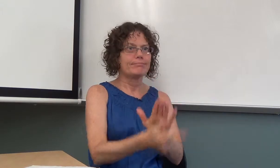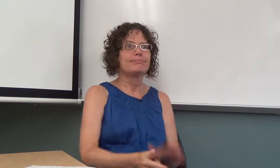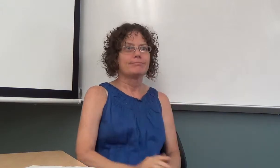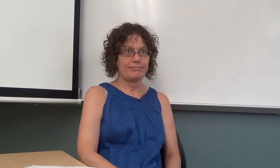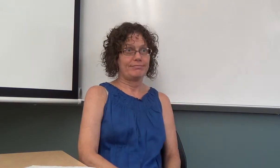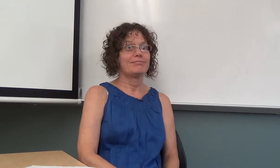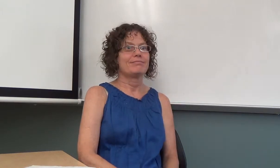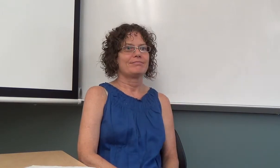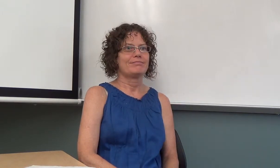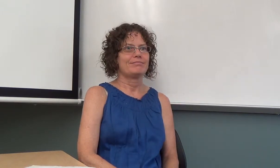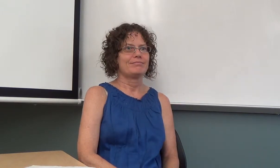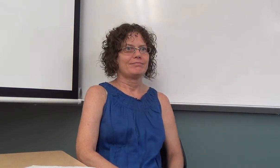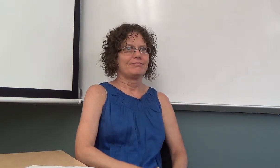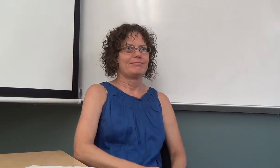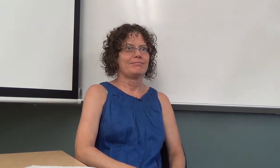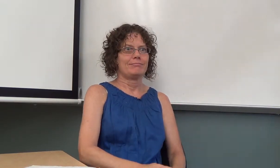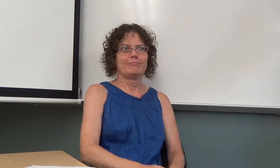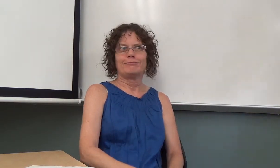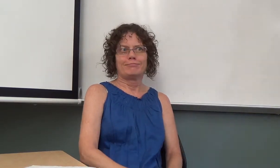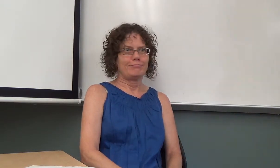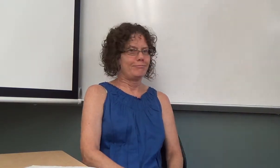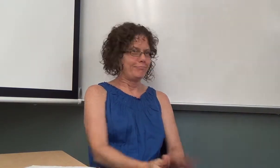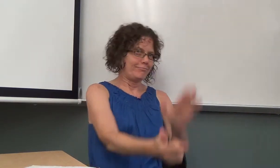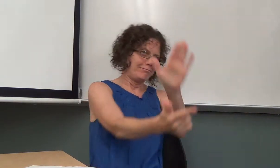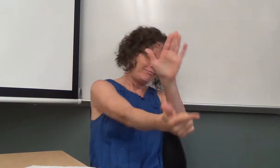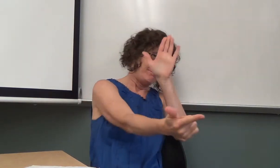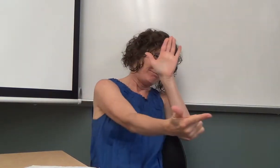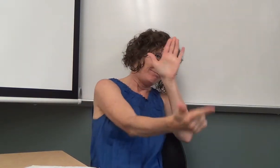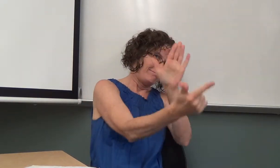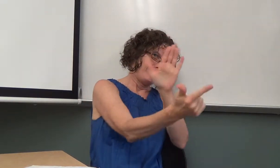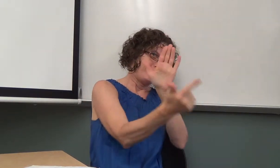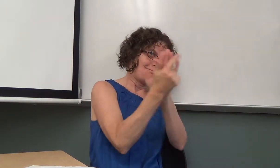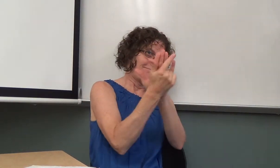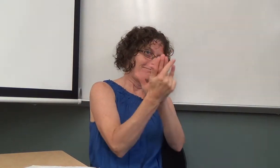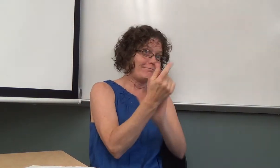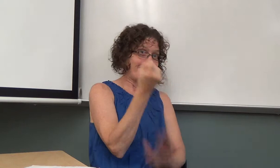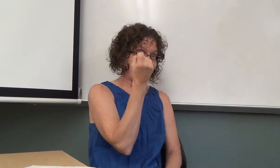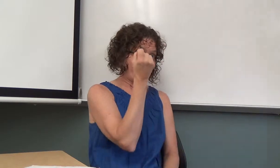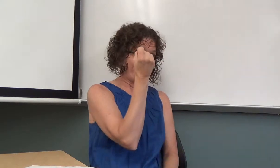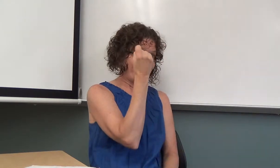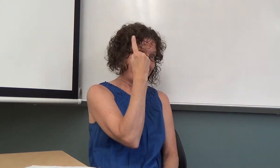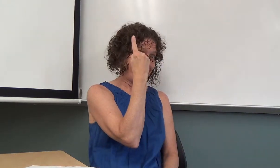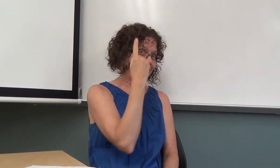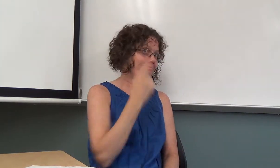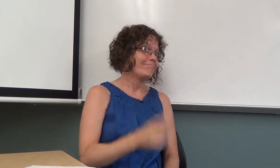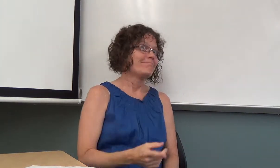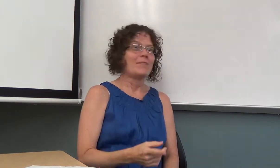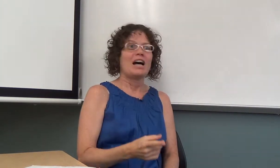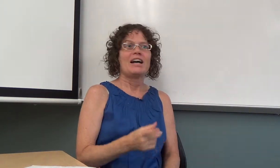Okay? No. None of those. Okay? You can't use our.